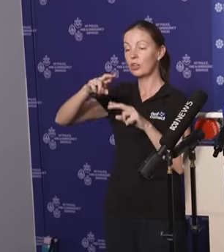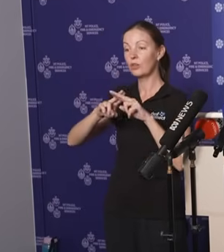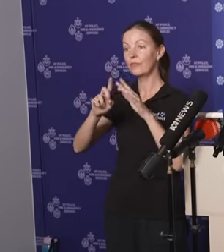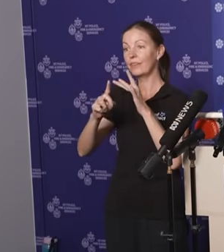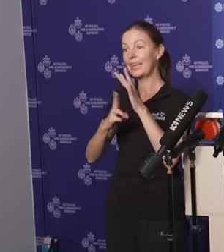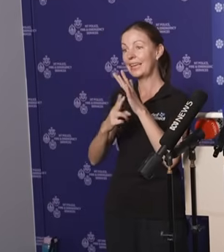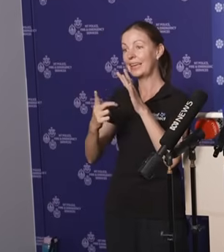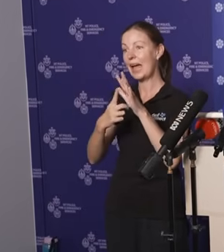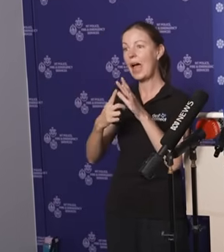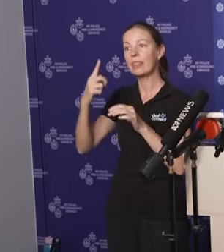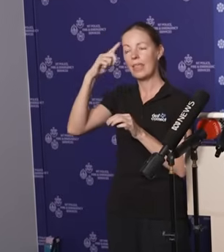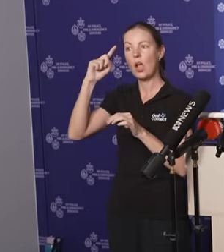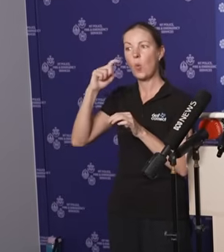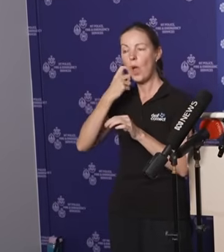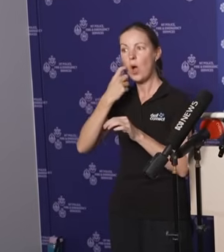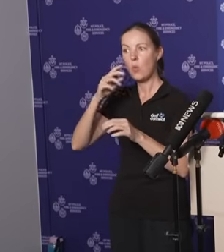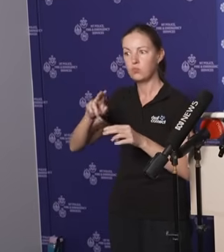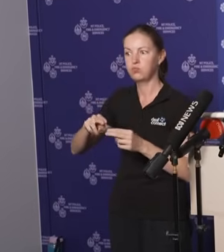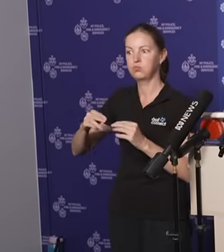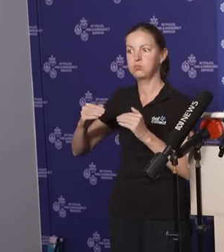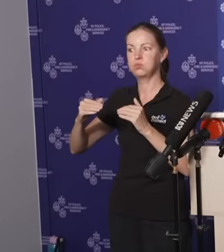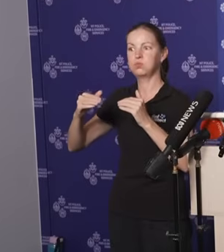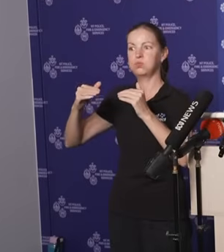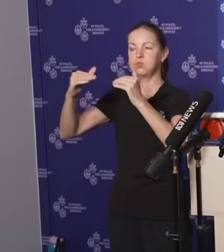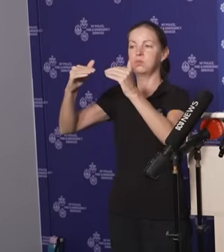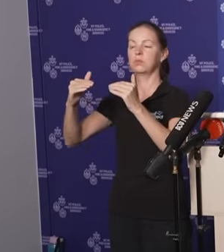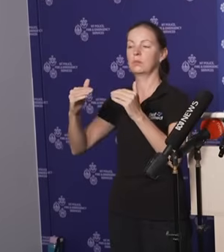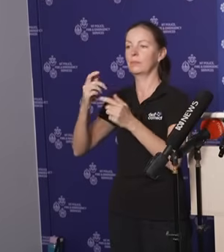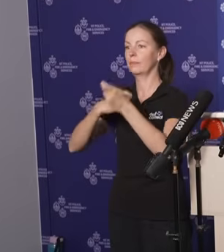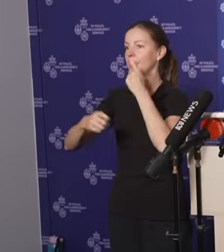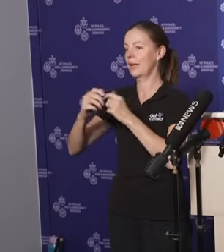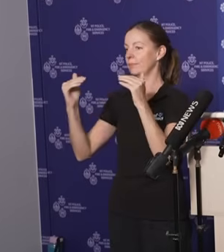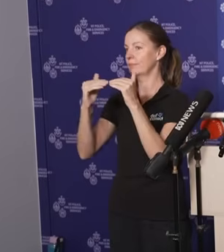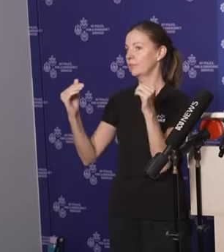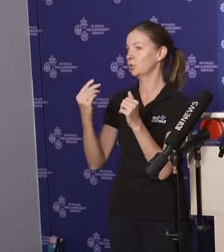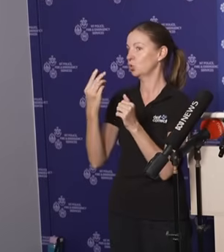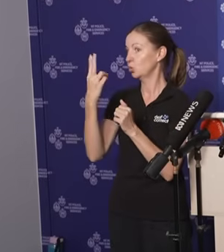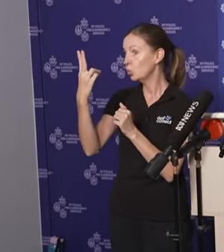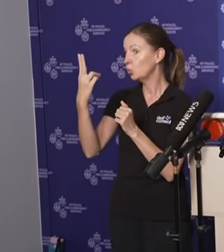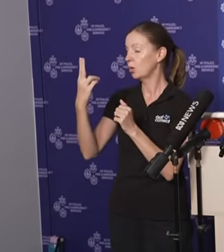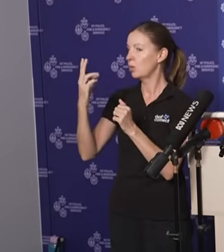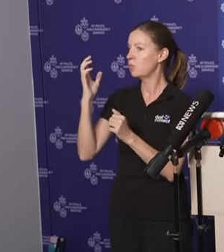expected to re-intensify to a Category 2 system as it gets closer to the coast.